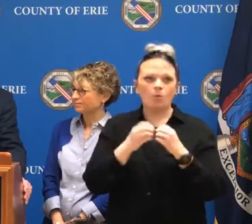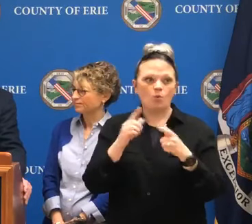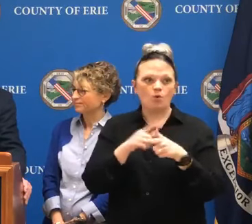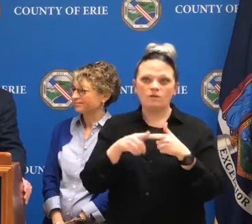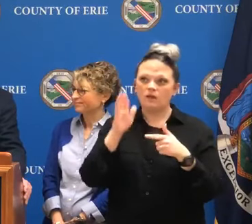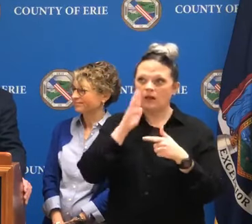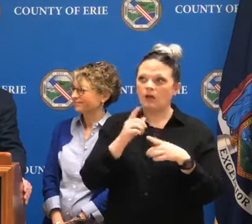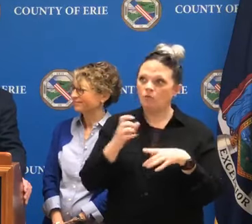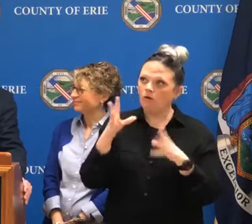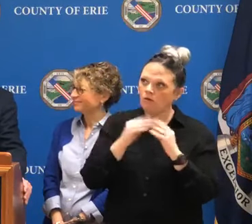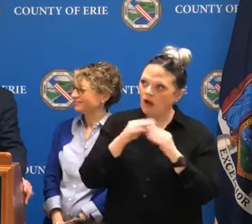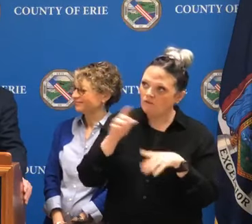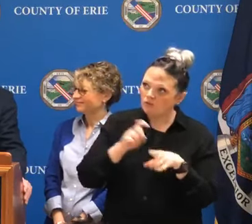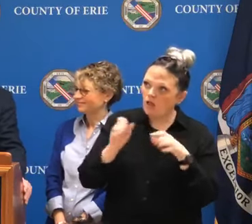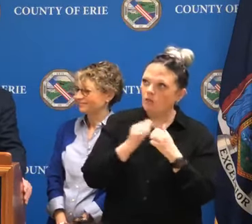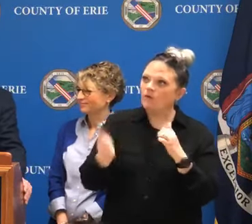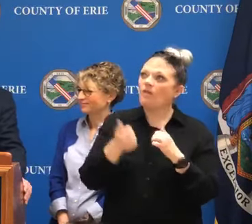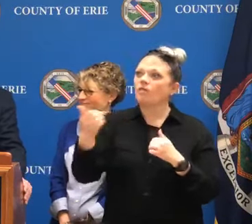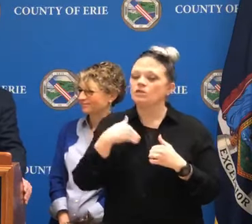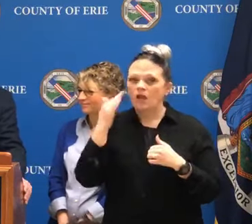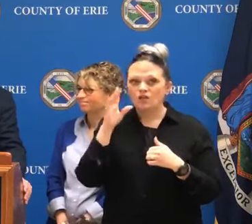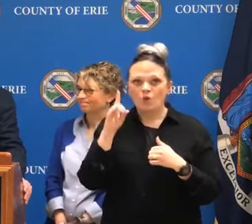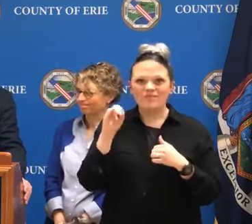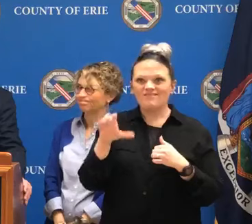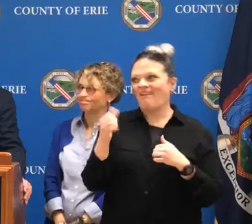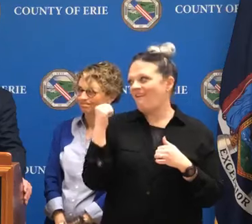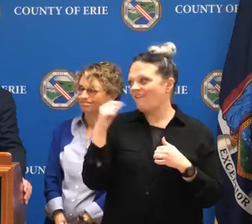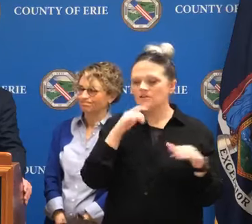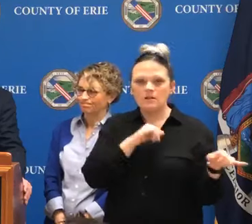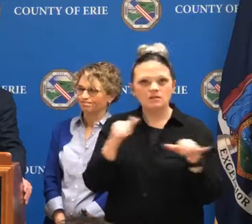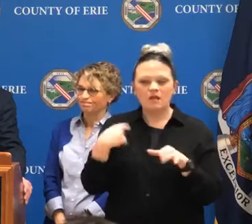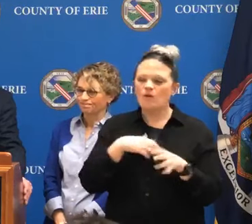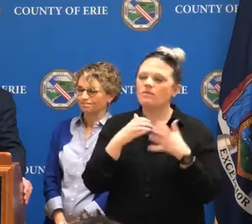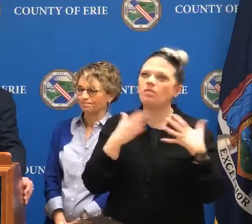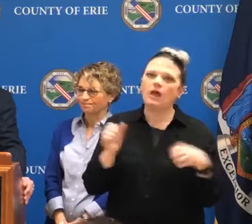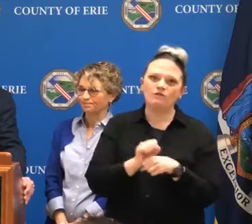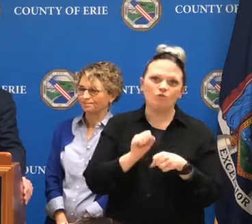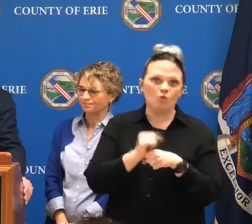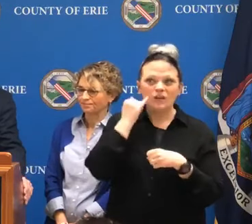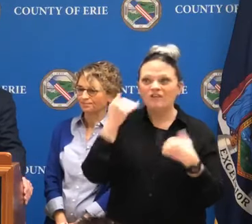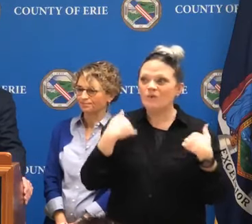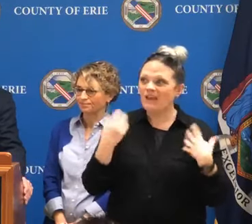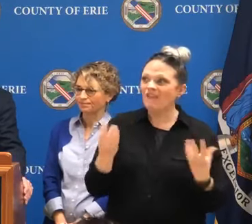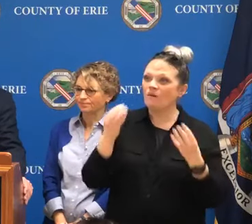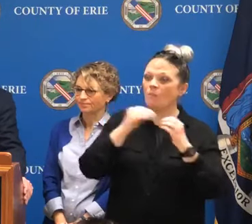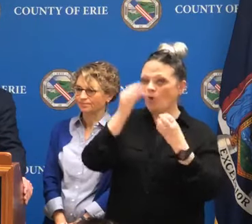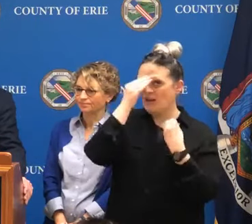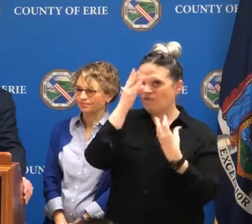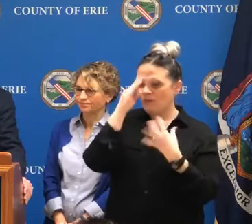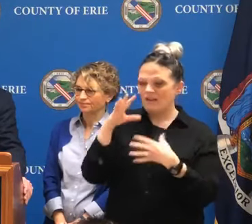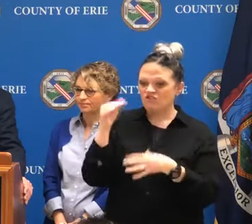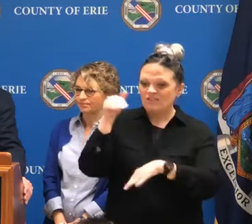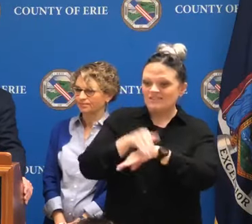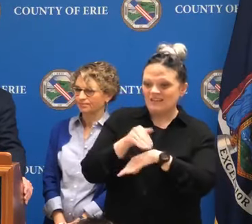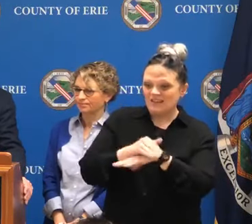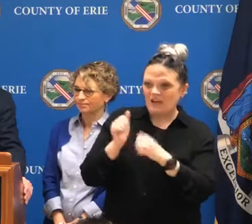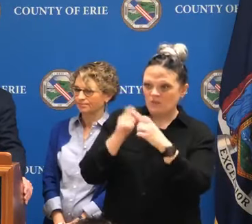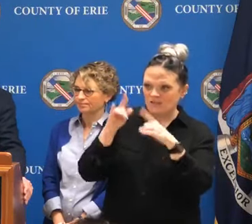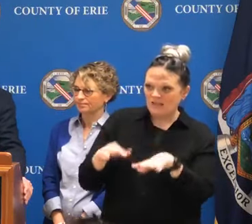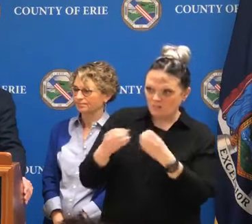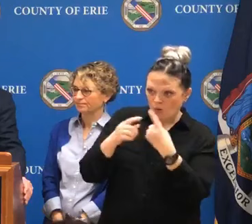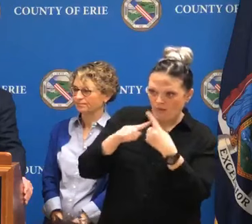another conference call with others. I know Doc is the same, and we have a lot of work to do. If we have more information tonight with regards to tests, and if any come back positive,